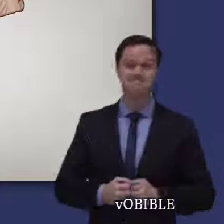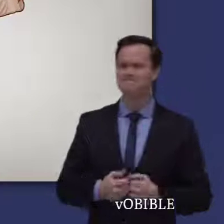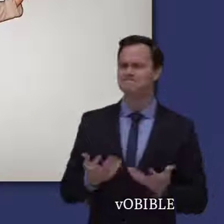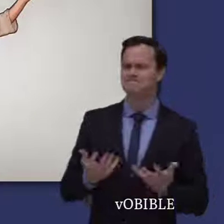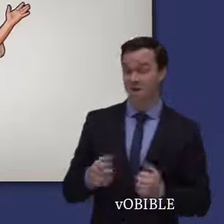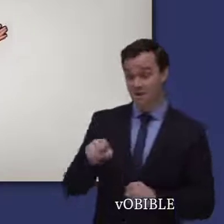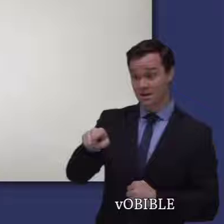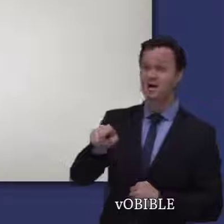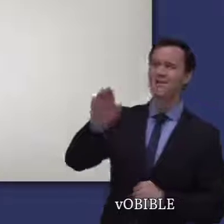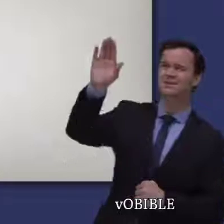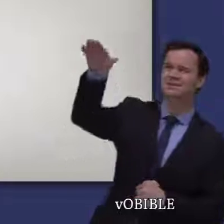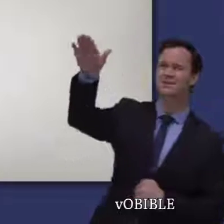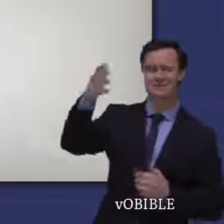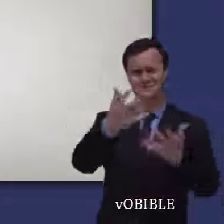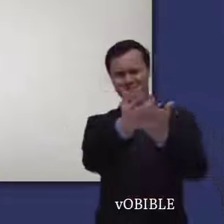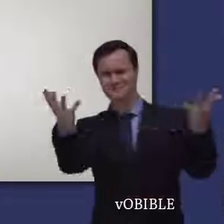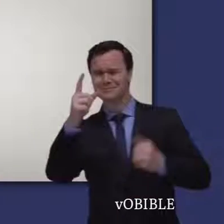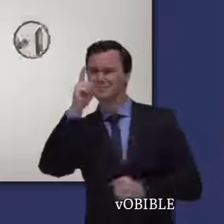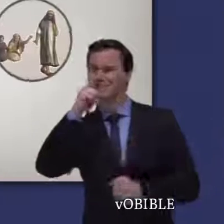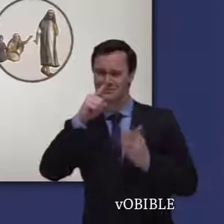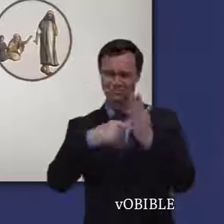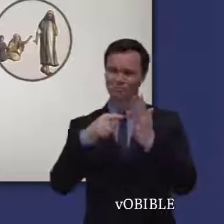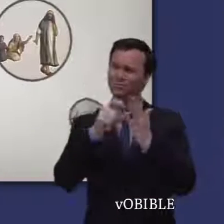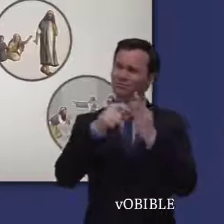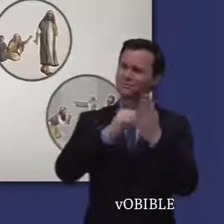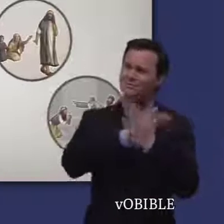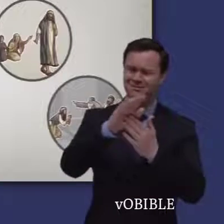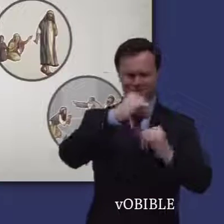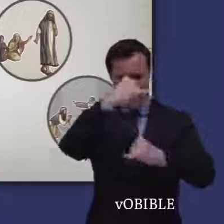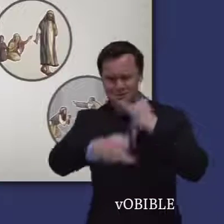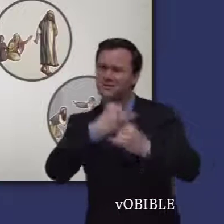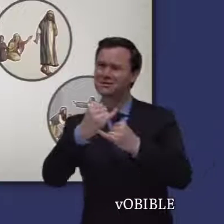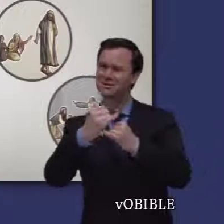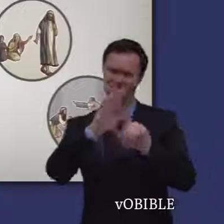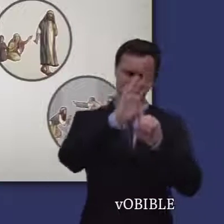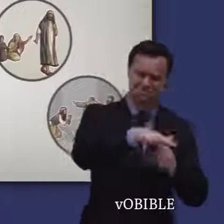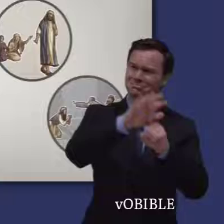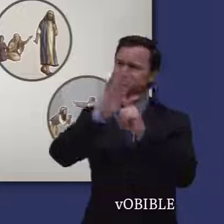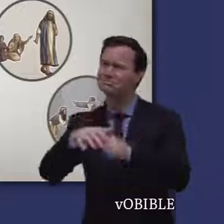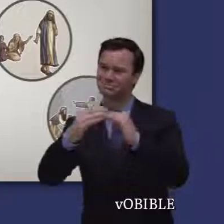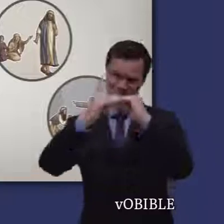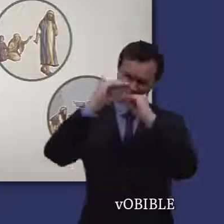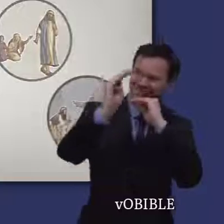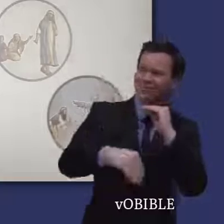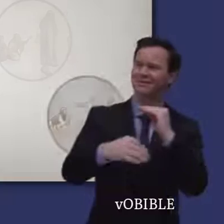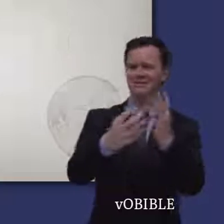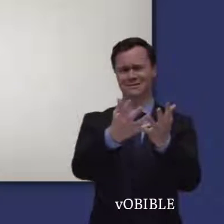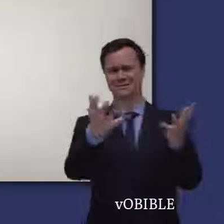The prophet expresses dismay over the violence, oppression, and injustice that are prevalent in Judah.